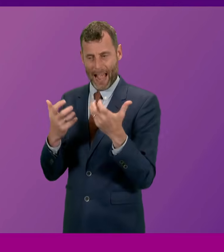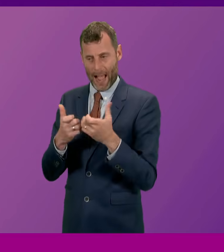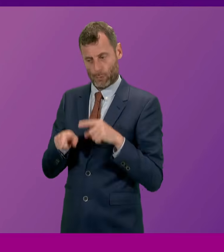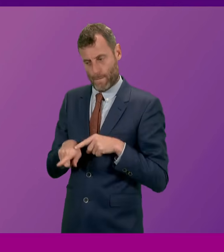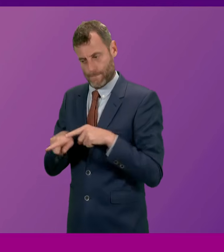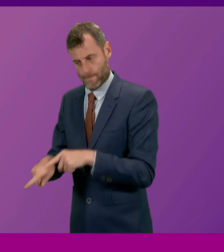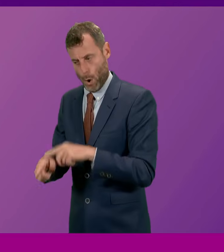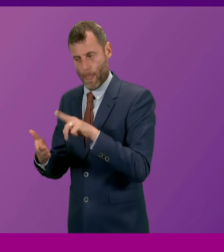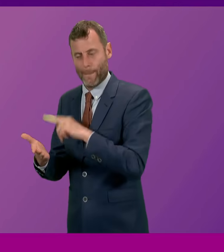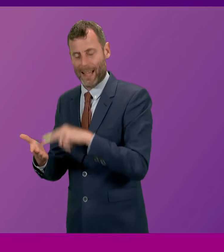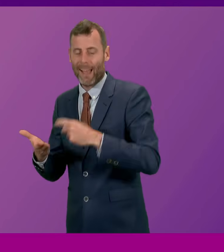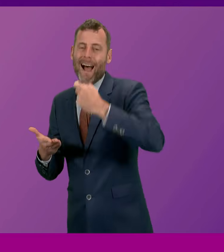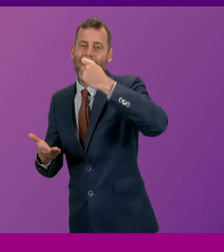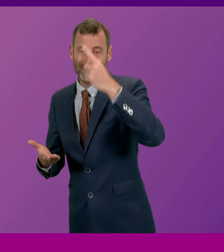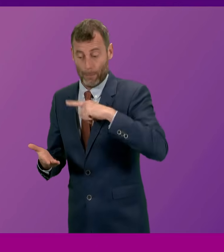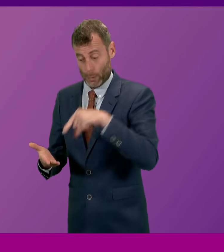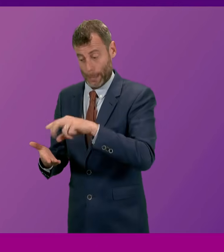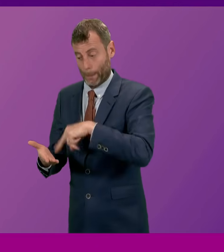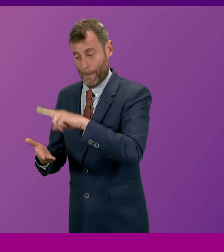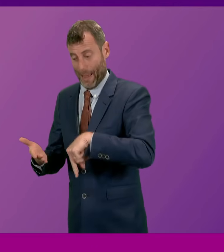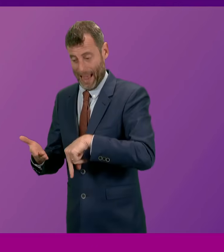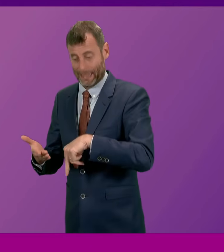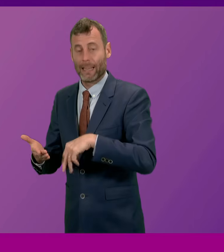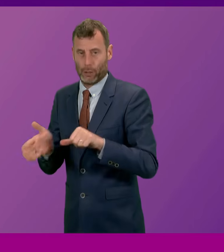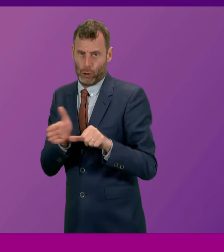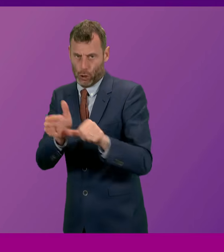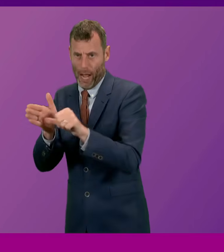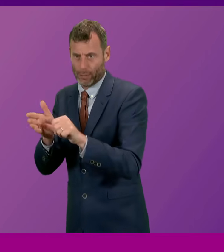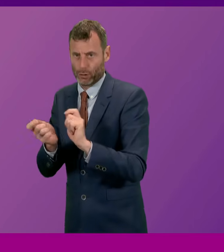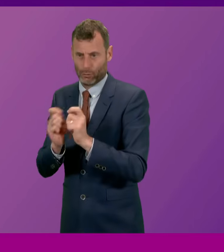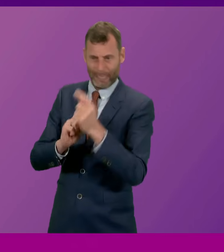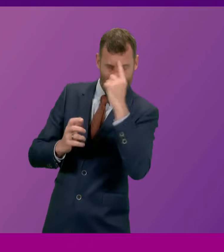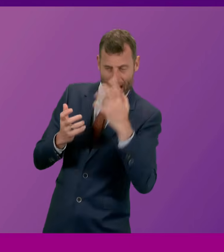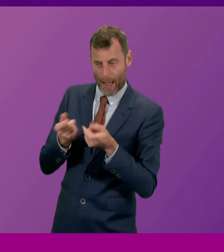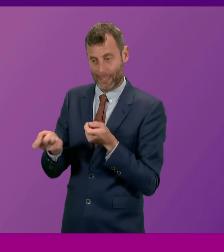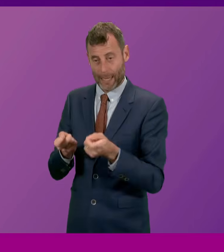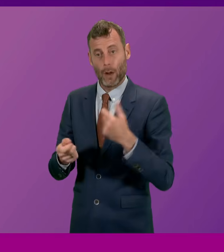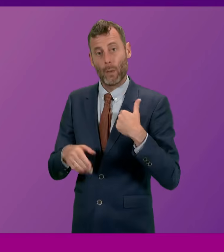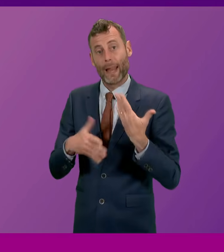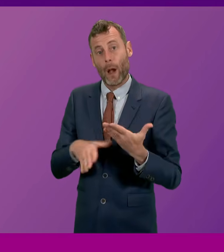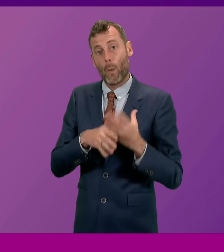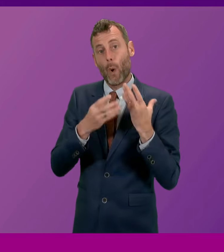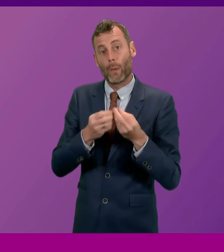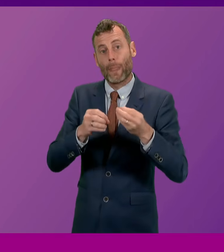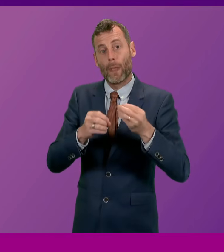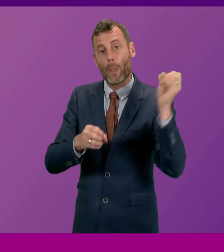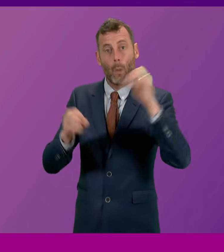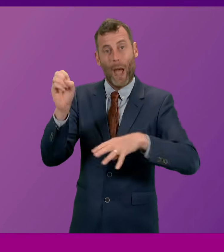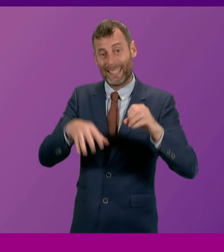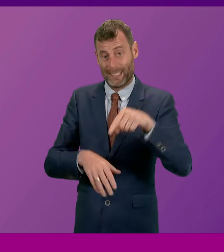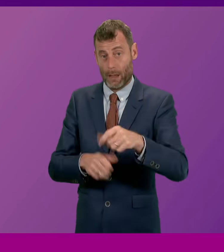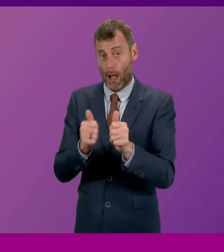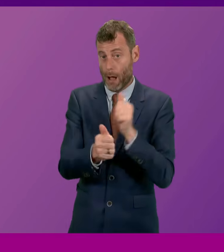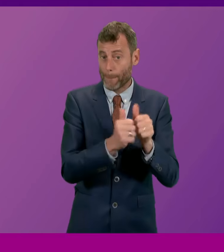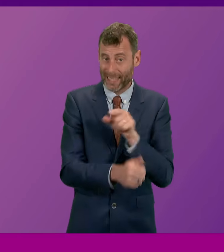I appreciate there are challenges, and I can assure Mr Golden that we are working closely with the waste sector and exploring several options to ensure that